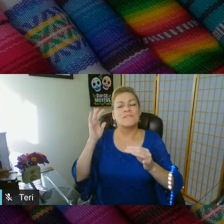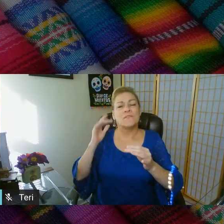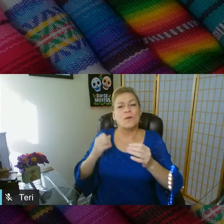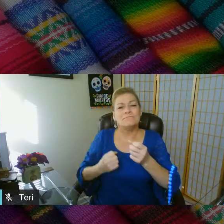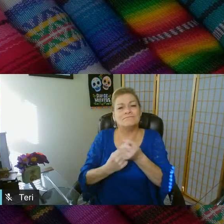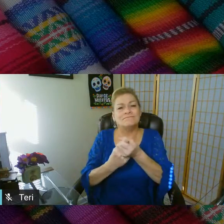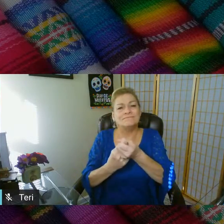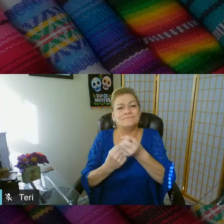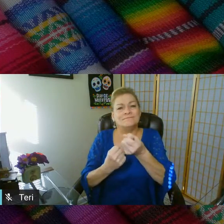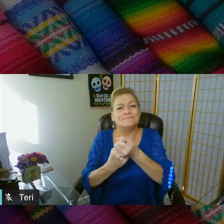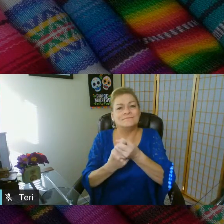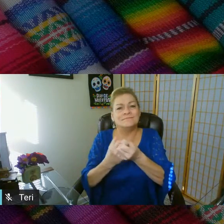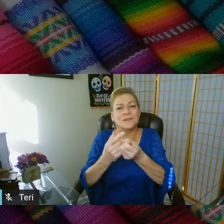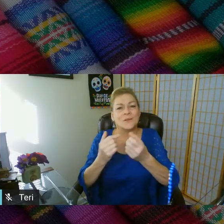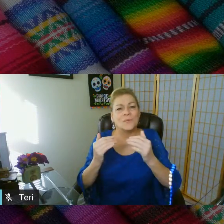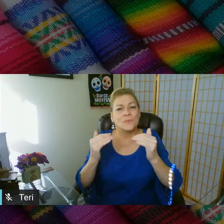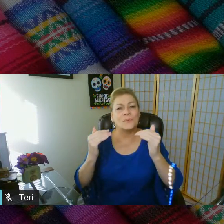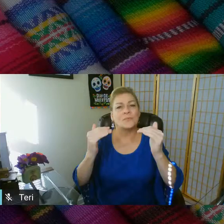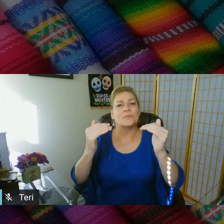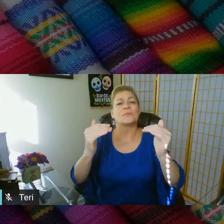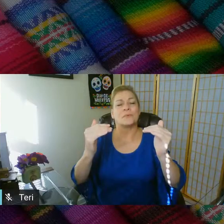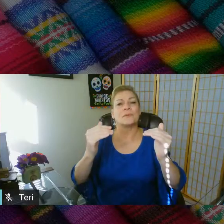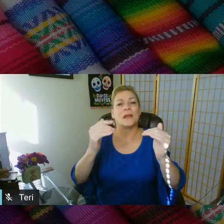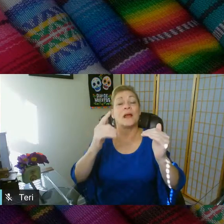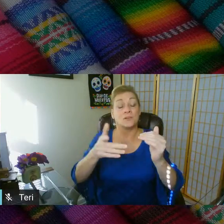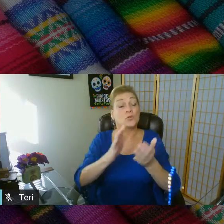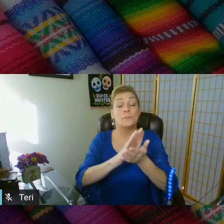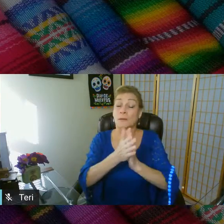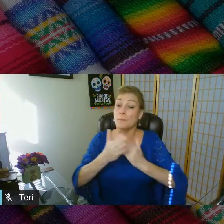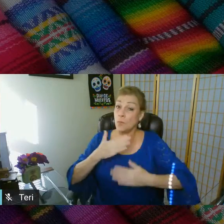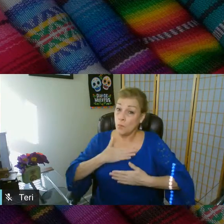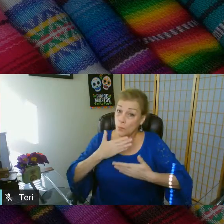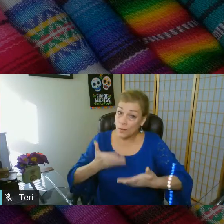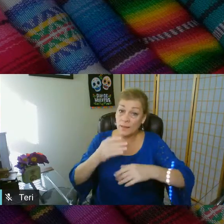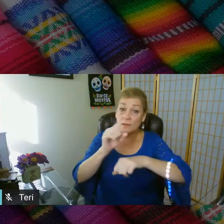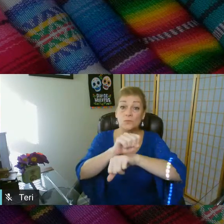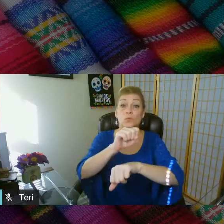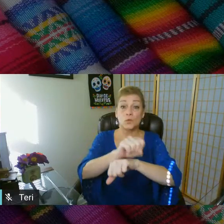that you become willing to do the work,